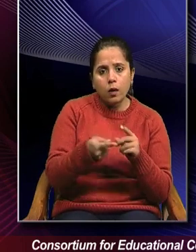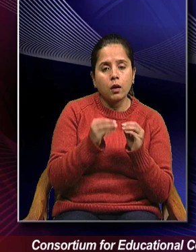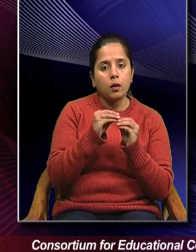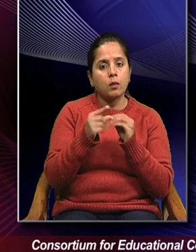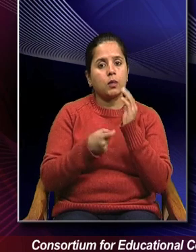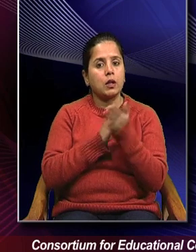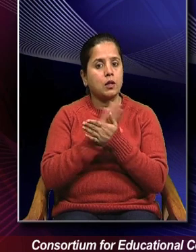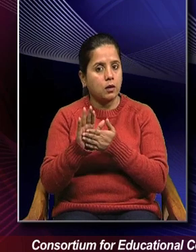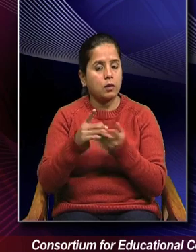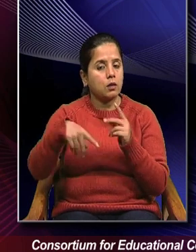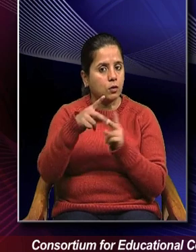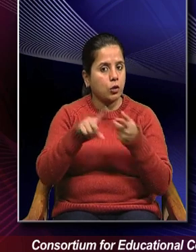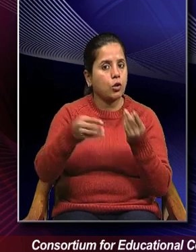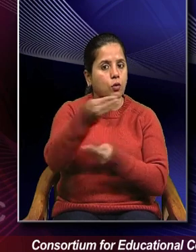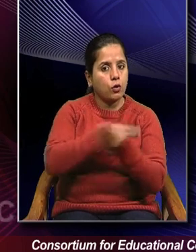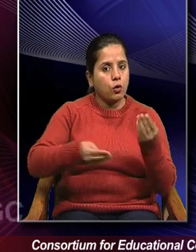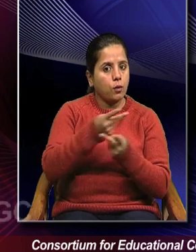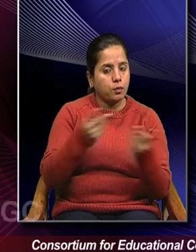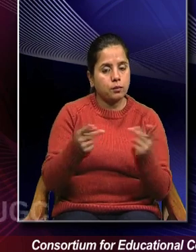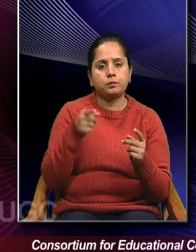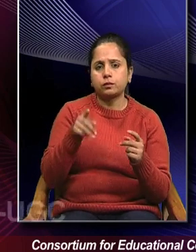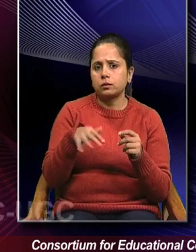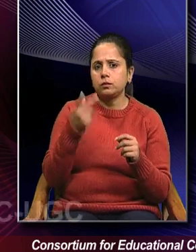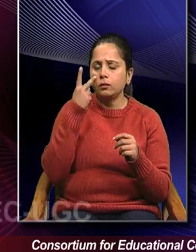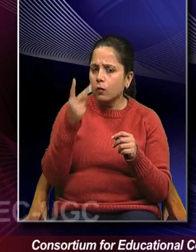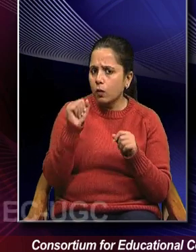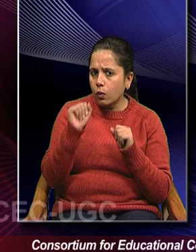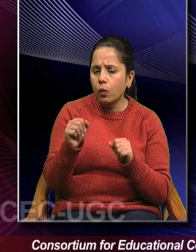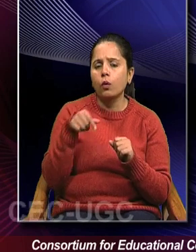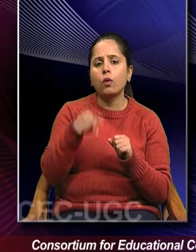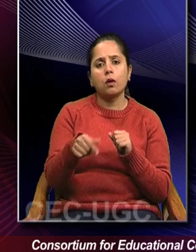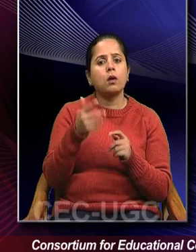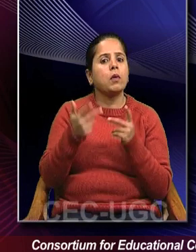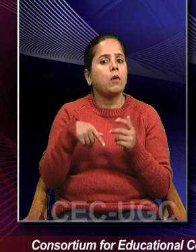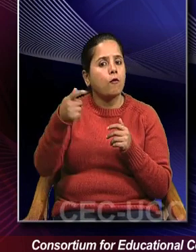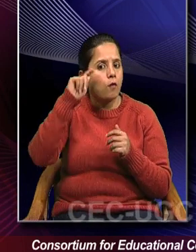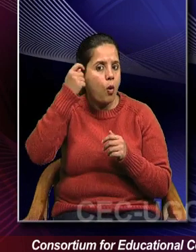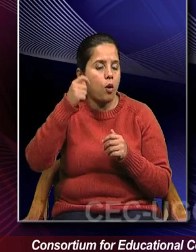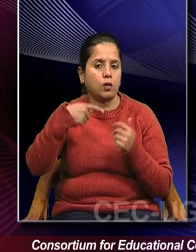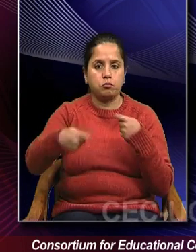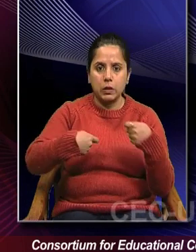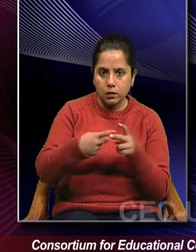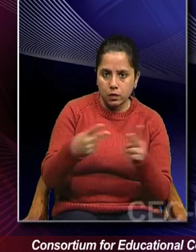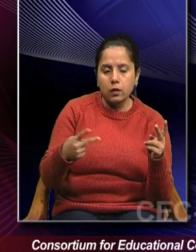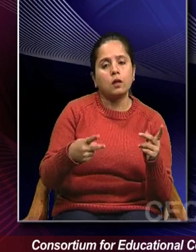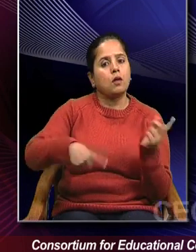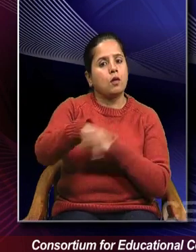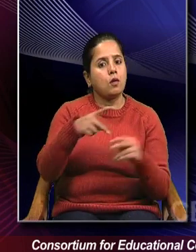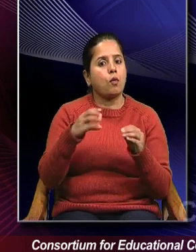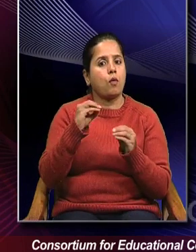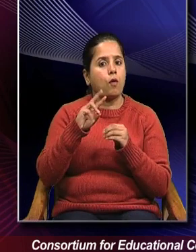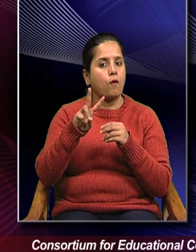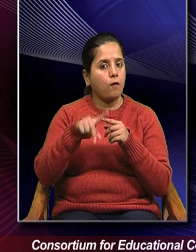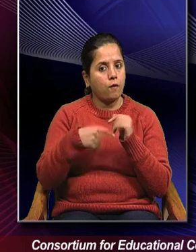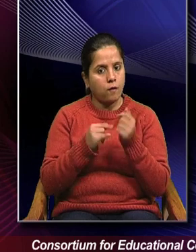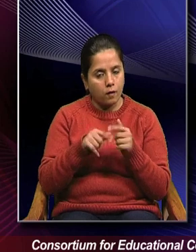industrial economy, which was in the initial part, how it relied for its expansion on the foreign trade and the overseas markets for the